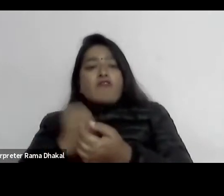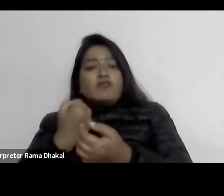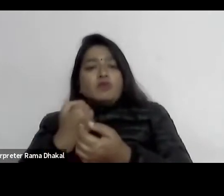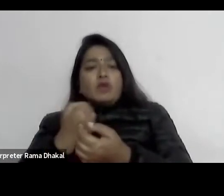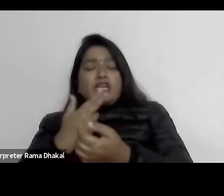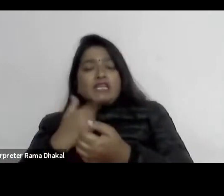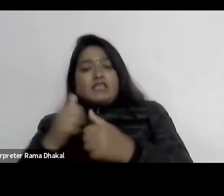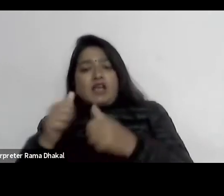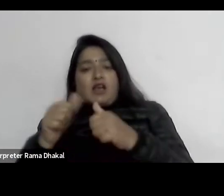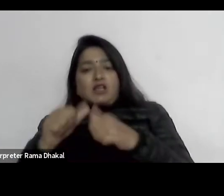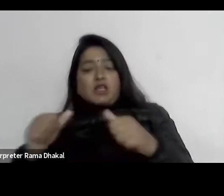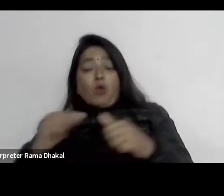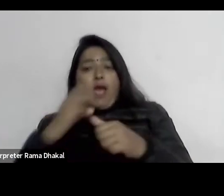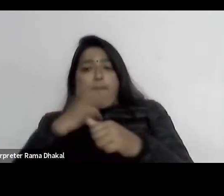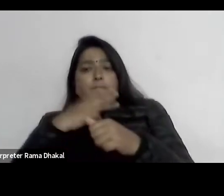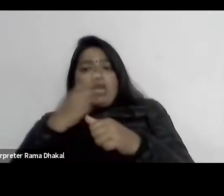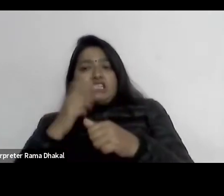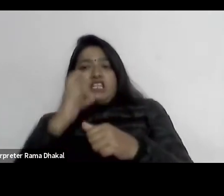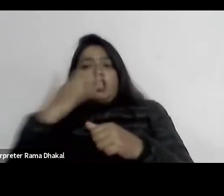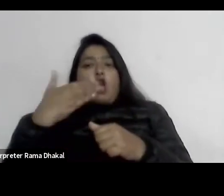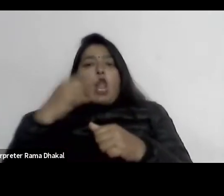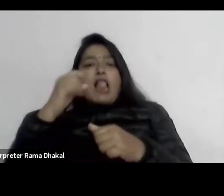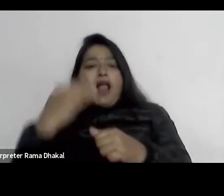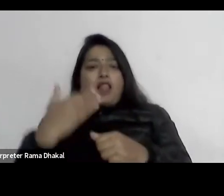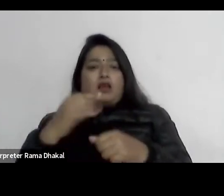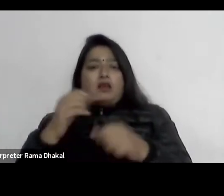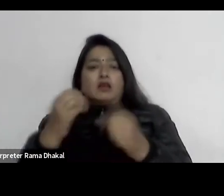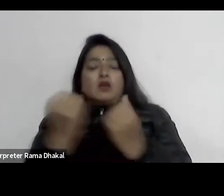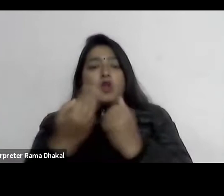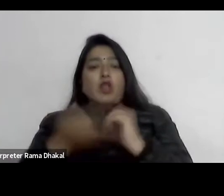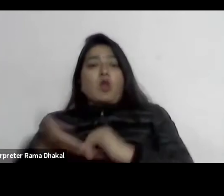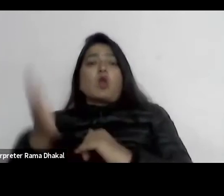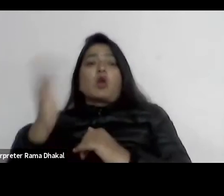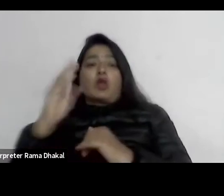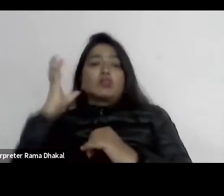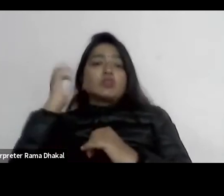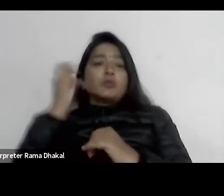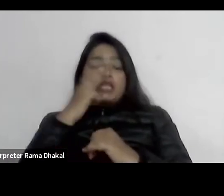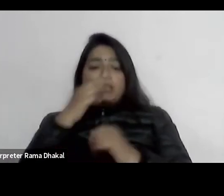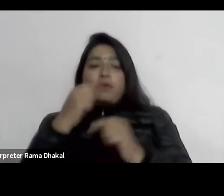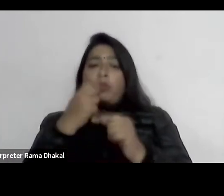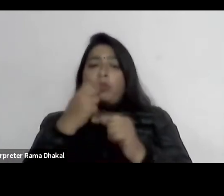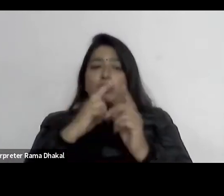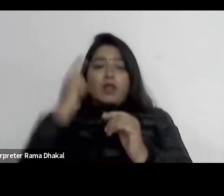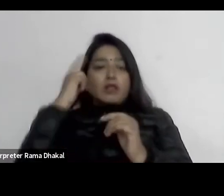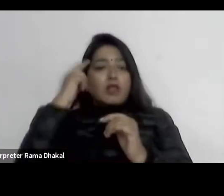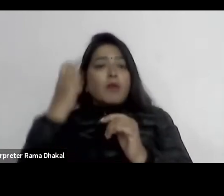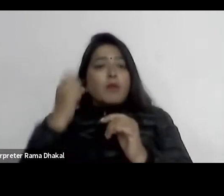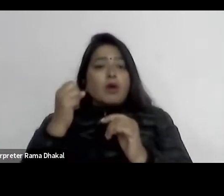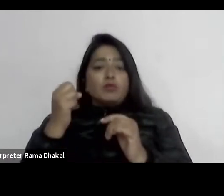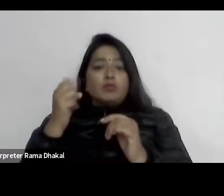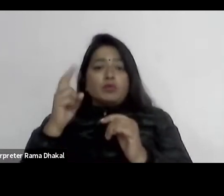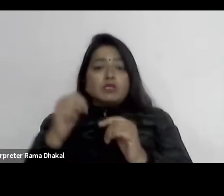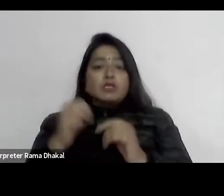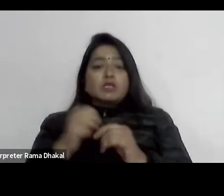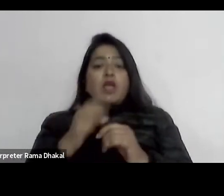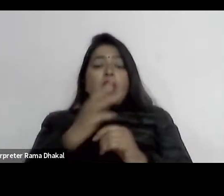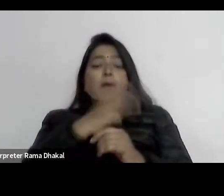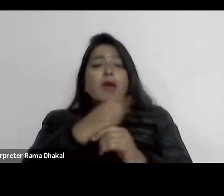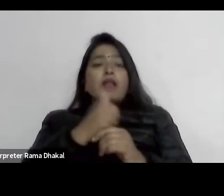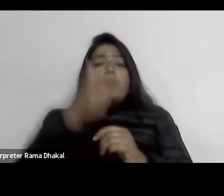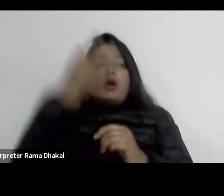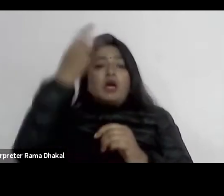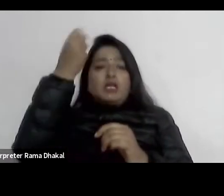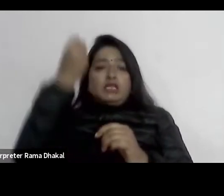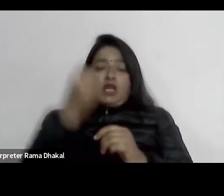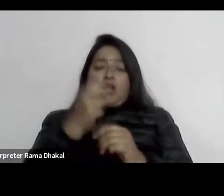smuggling. And therefore, I think it's very important if we're looking at human rights and recognizing